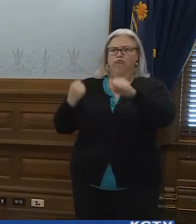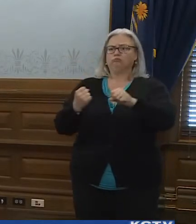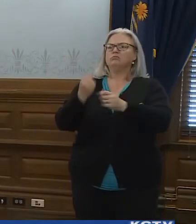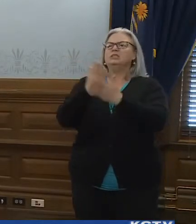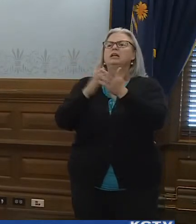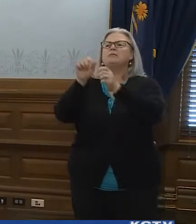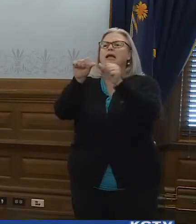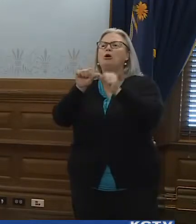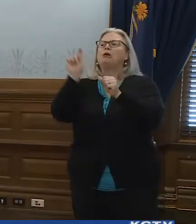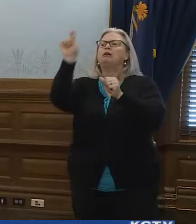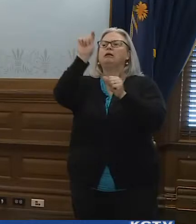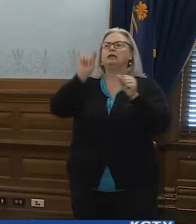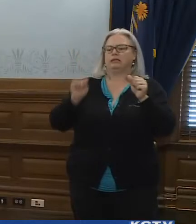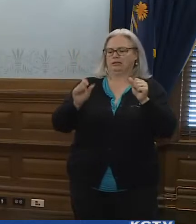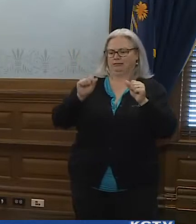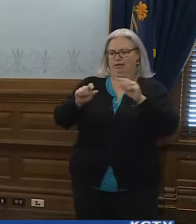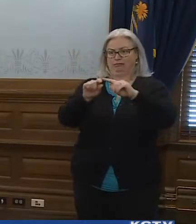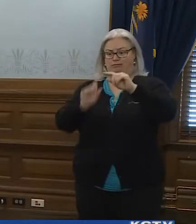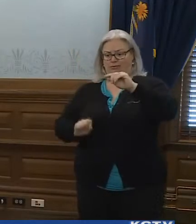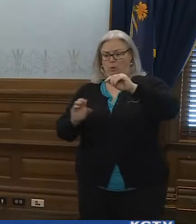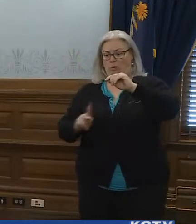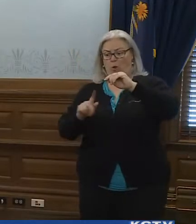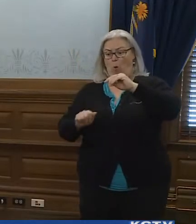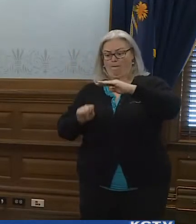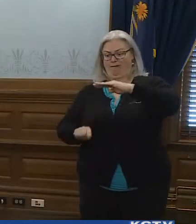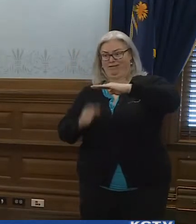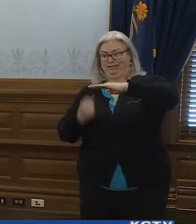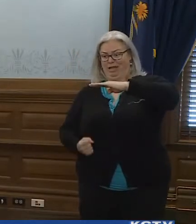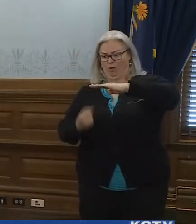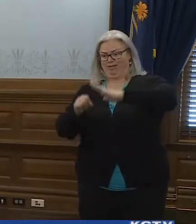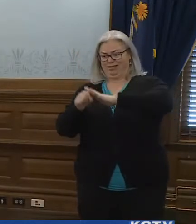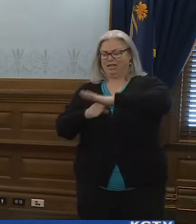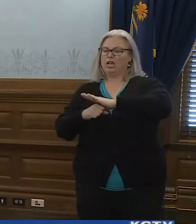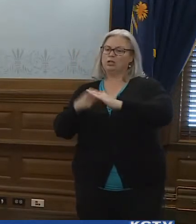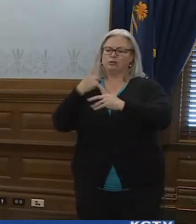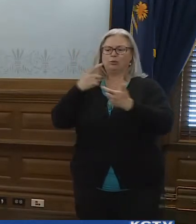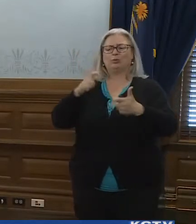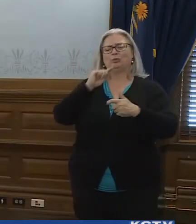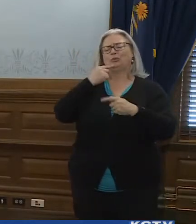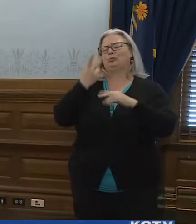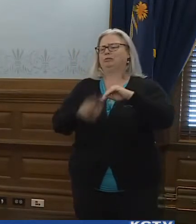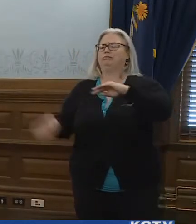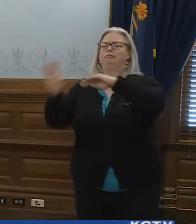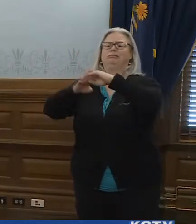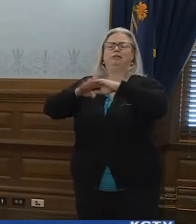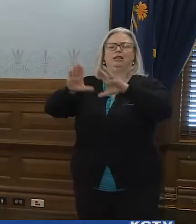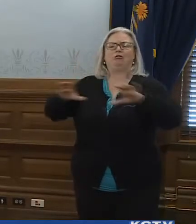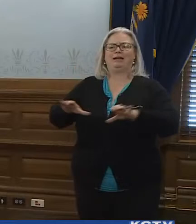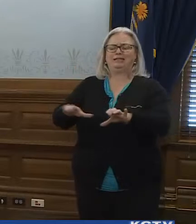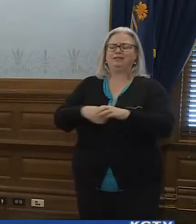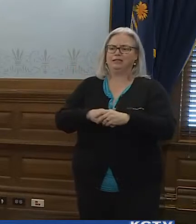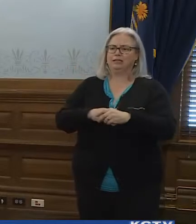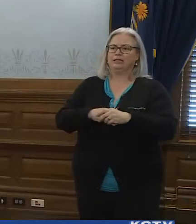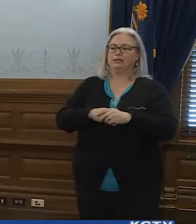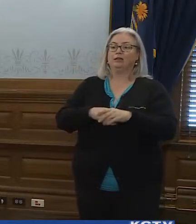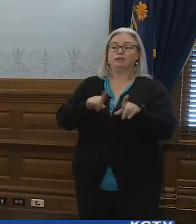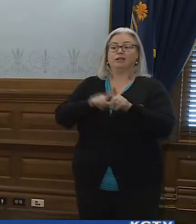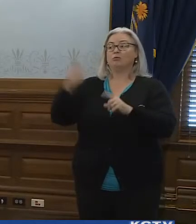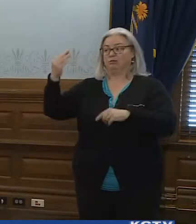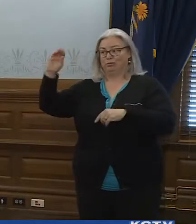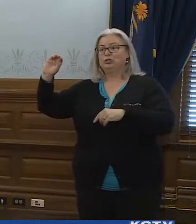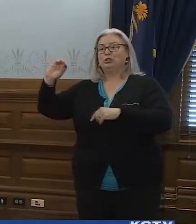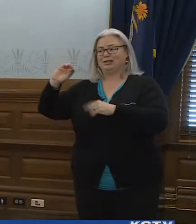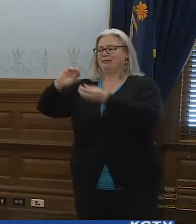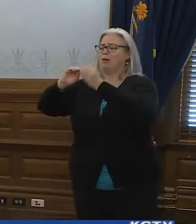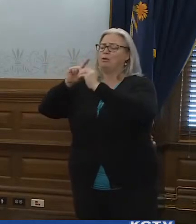threats. Our neighbor to the south, Oklahoma, is seeing a huge increase in their activity. That's also true on the Missouri